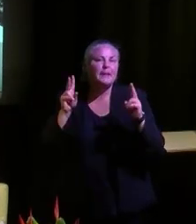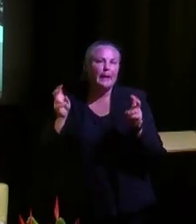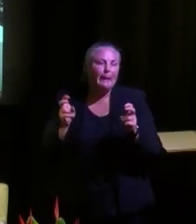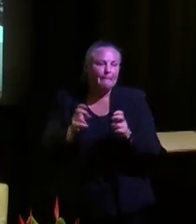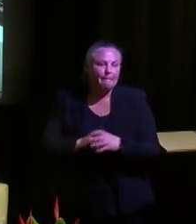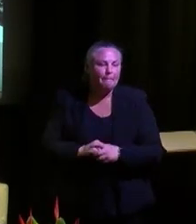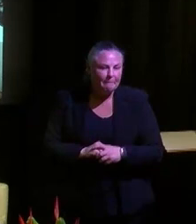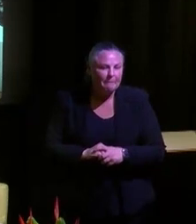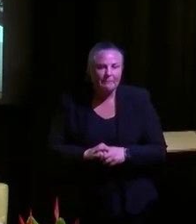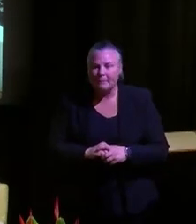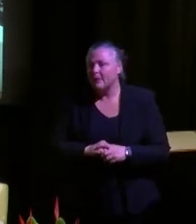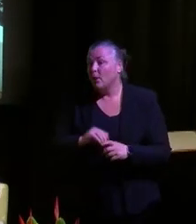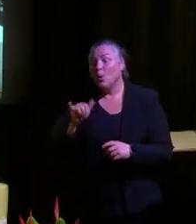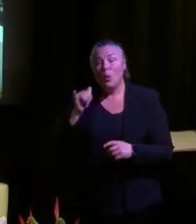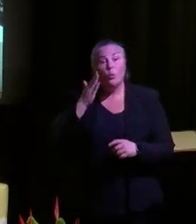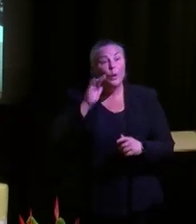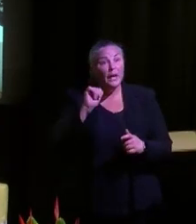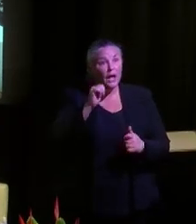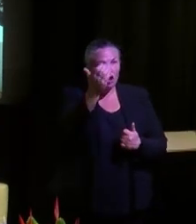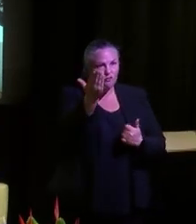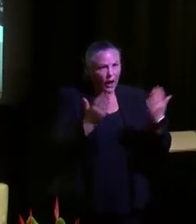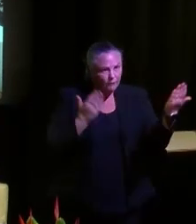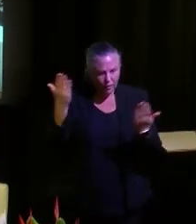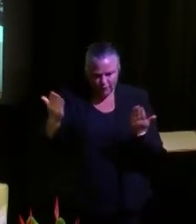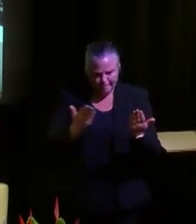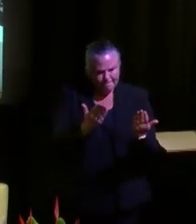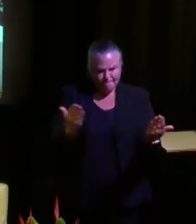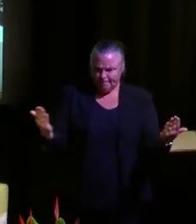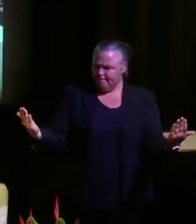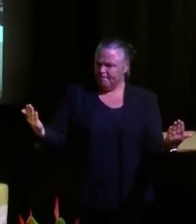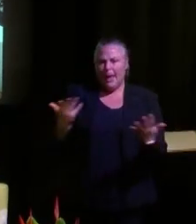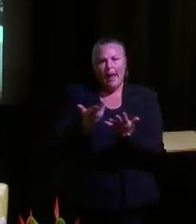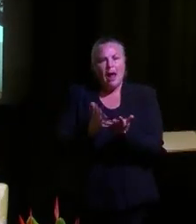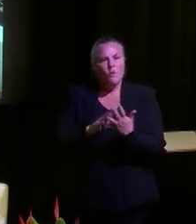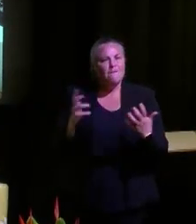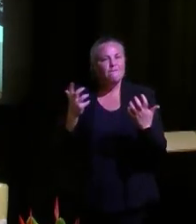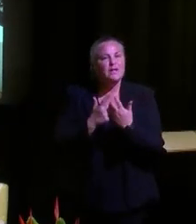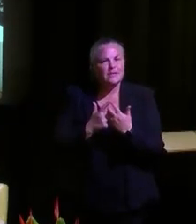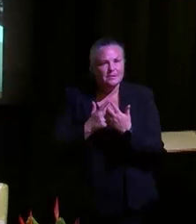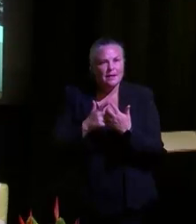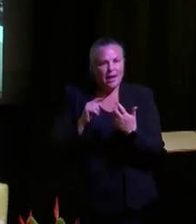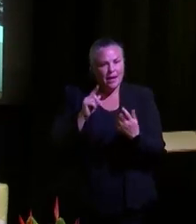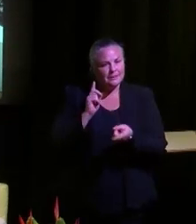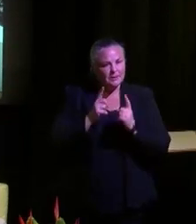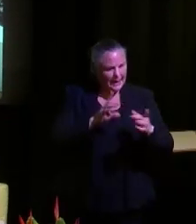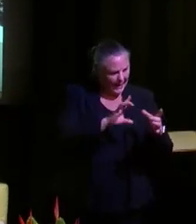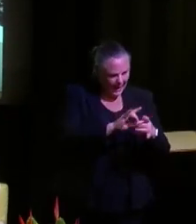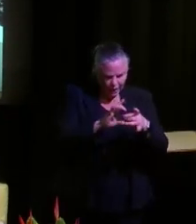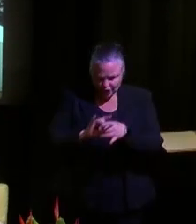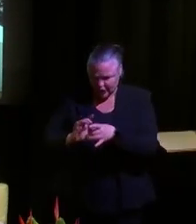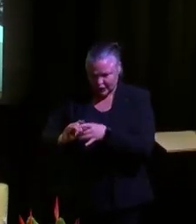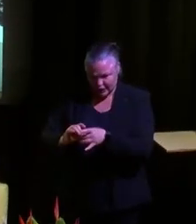works actually arrived, that's when you can kind of start to see where they sit with each other and the conversations between them and how they